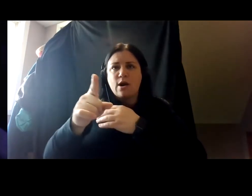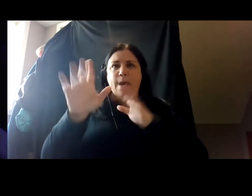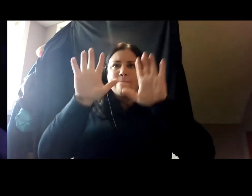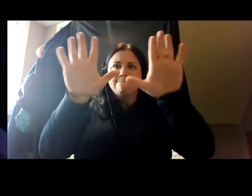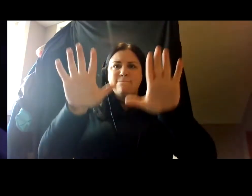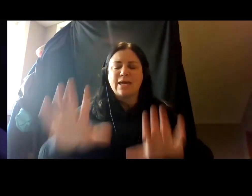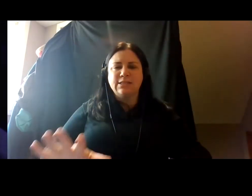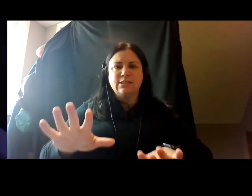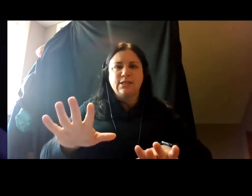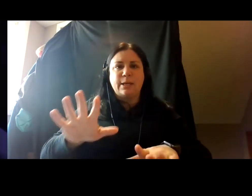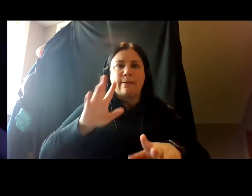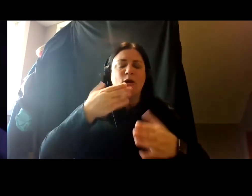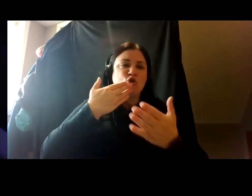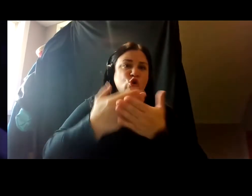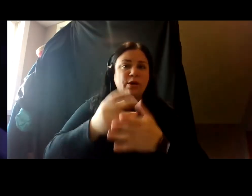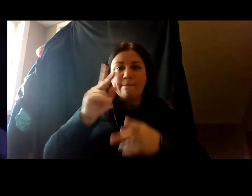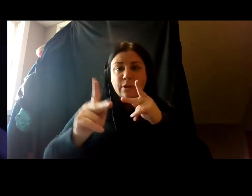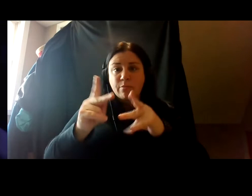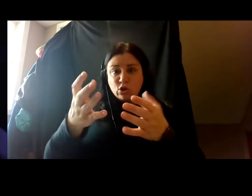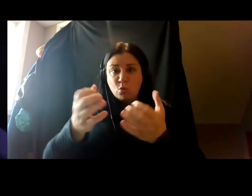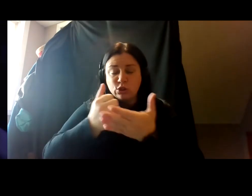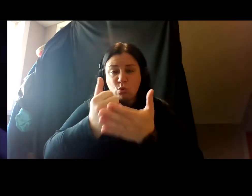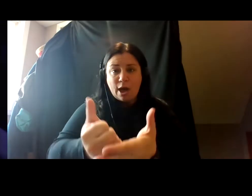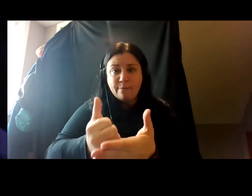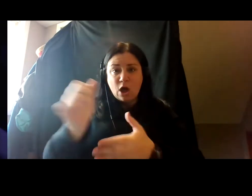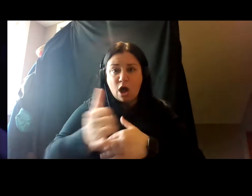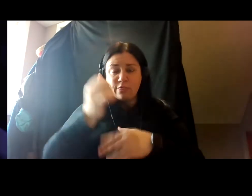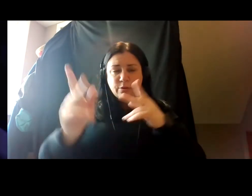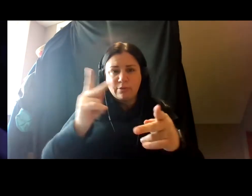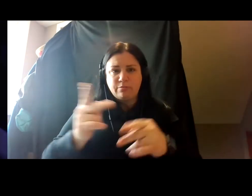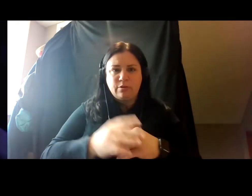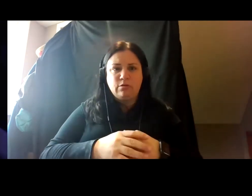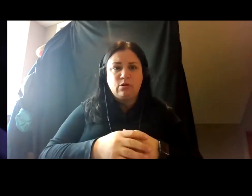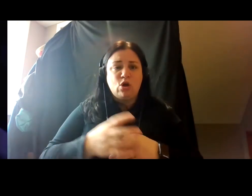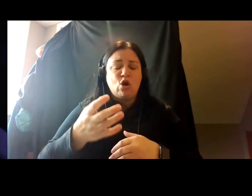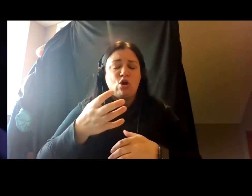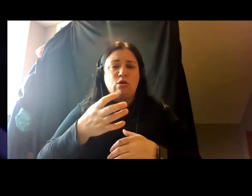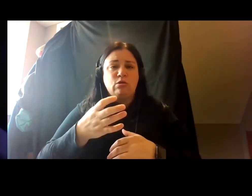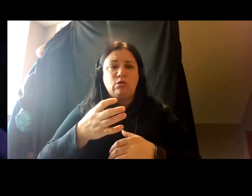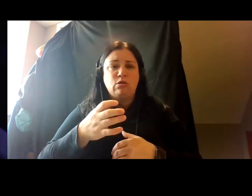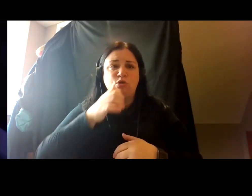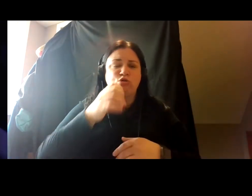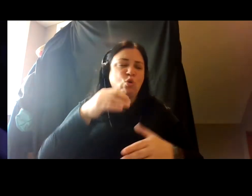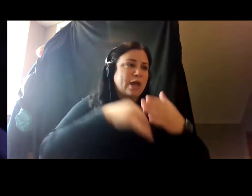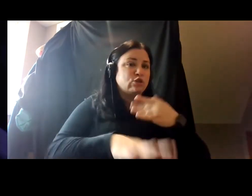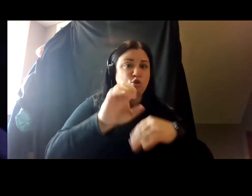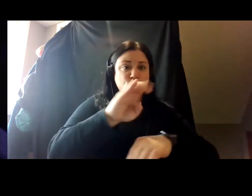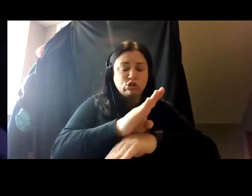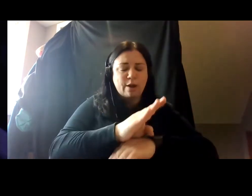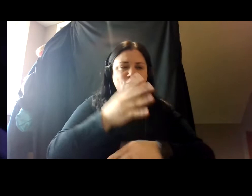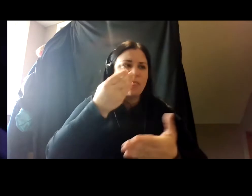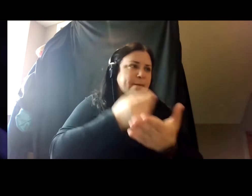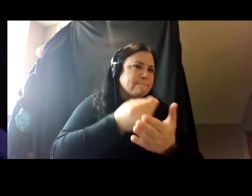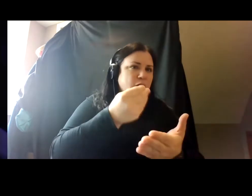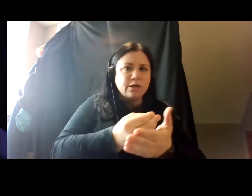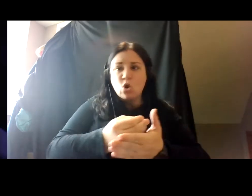like genuinely good people that want to help others. And that's why I love, you don't get into what you do for the money, the glamour, the fame, or anything like